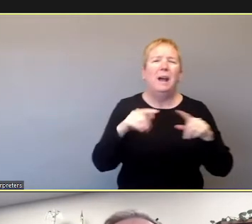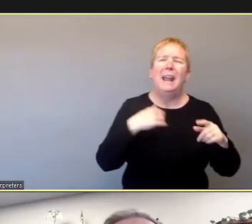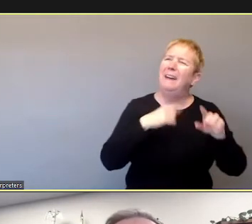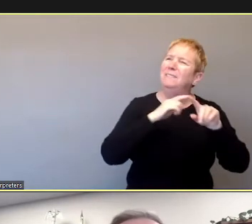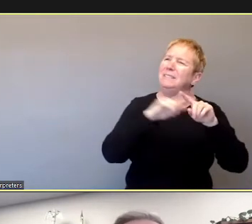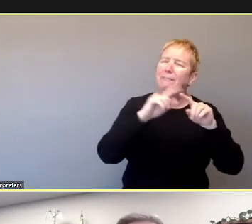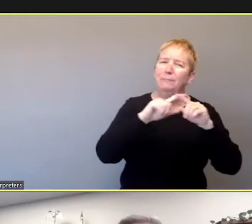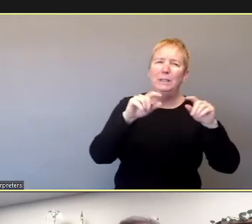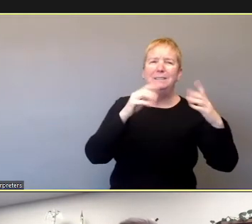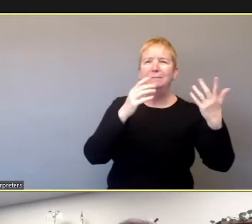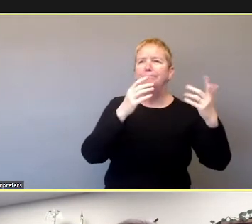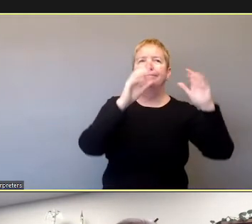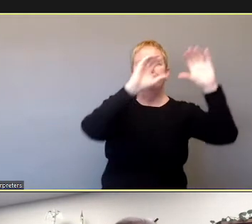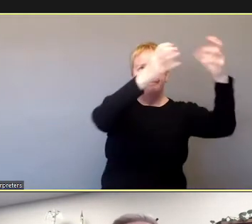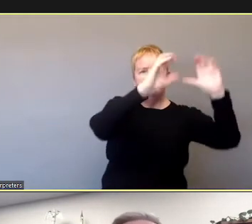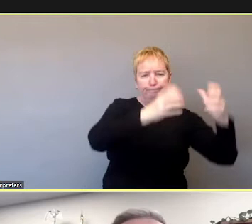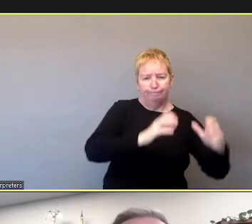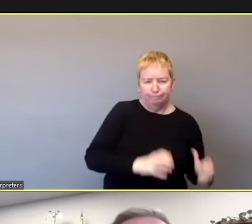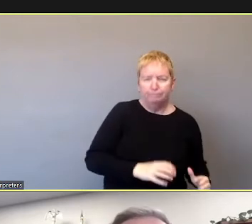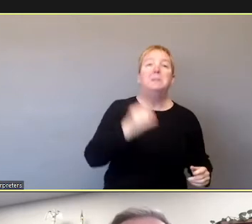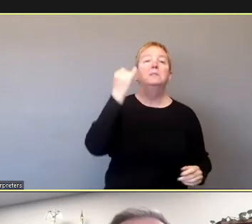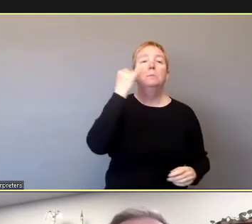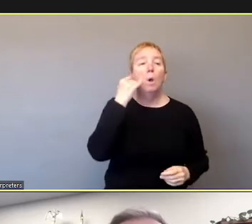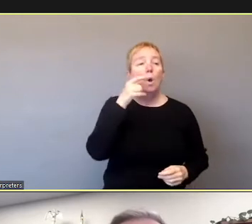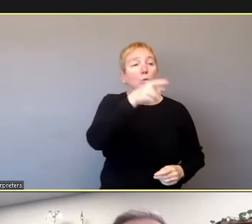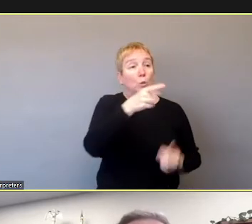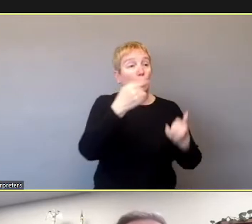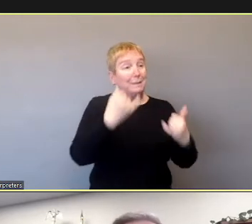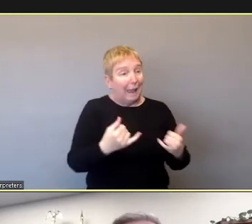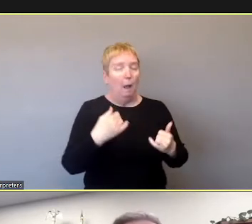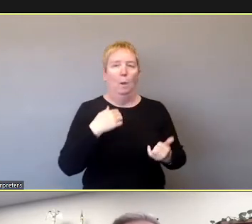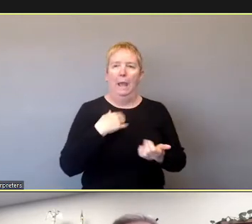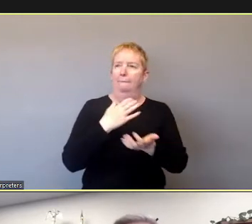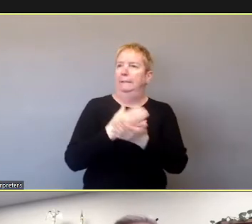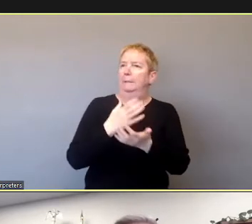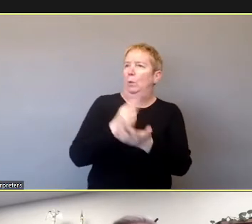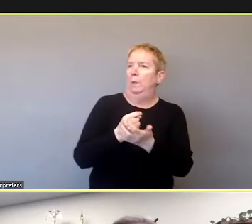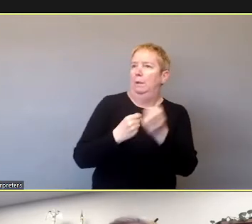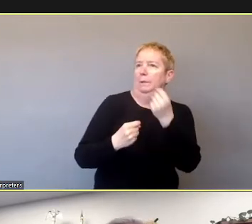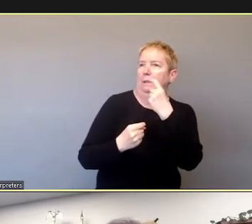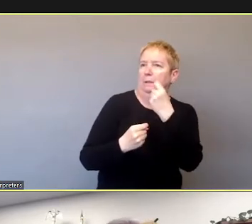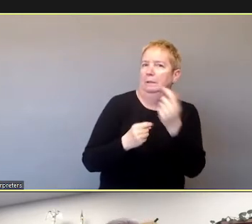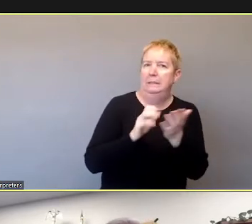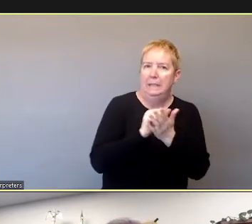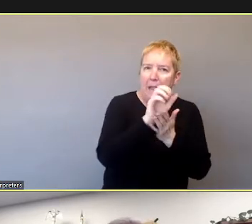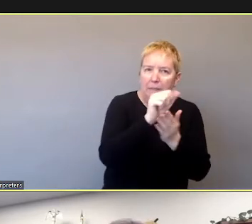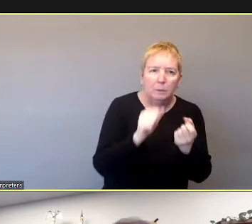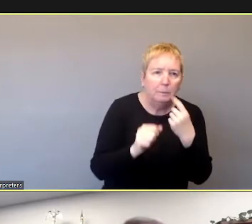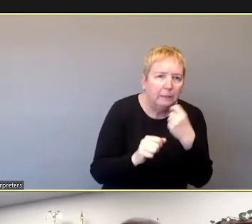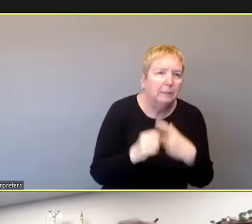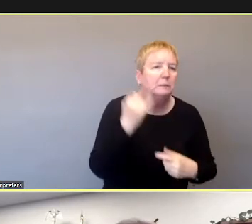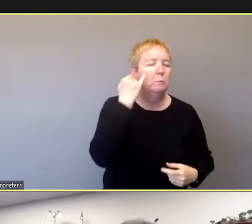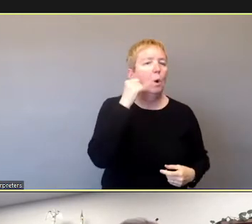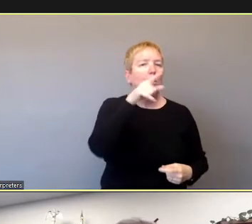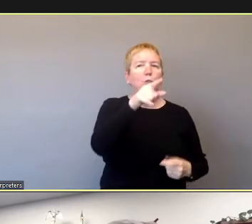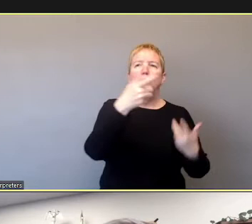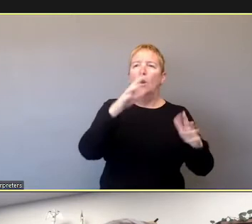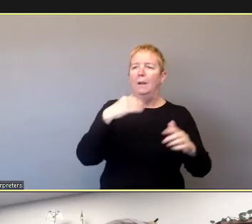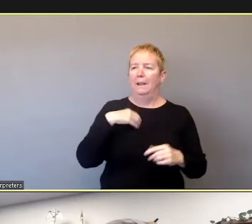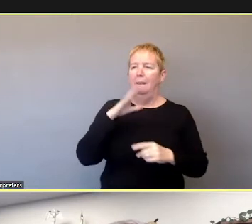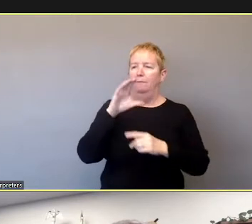getting chemotherapy, you had an organ transplant or bone marrow transplant, if you have an